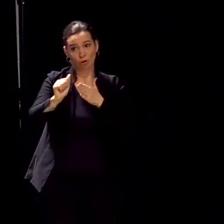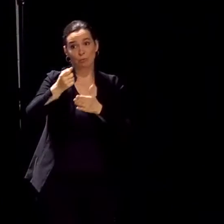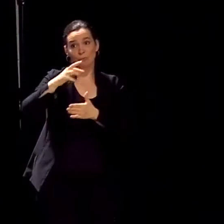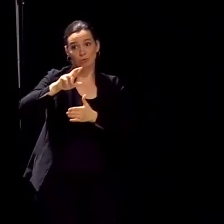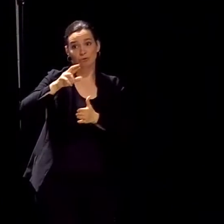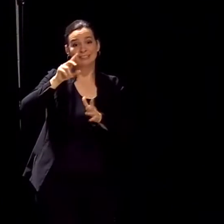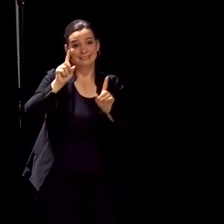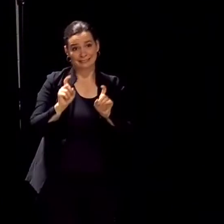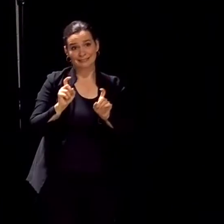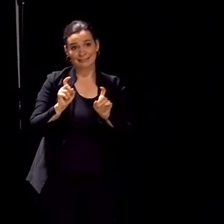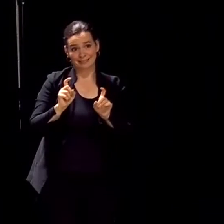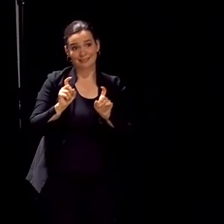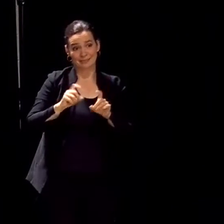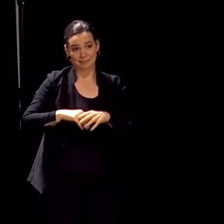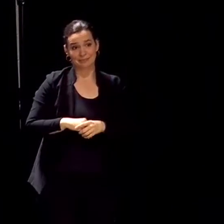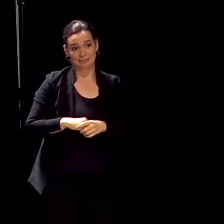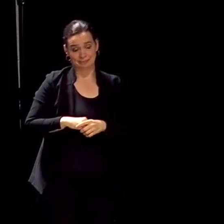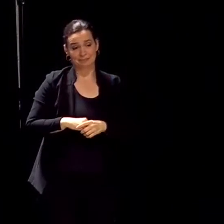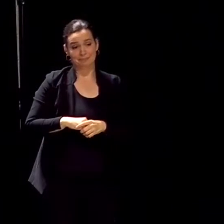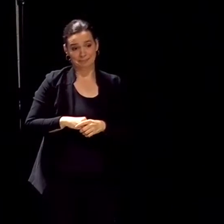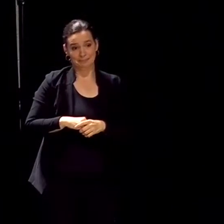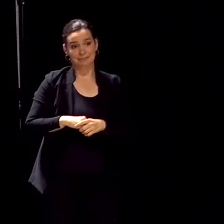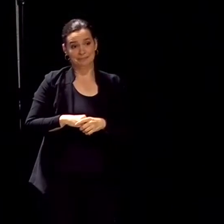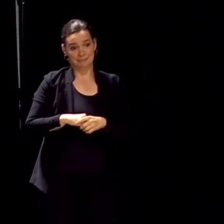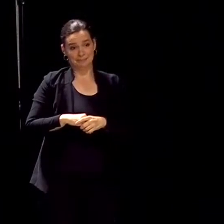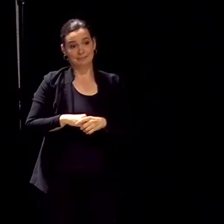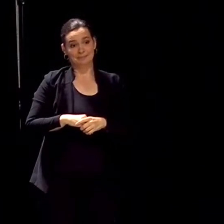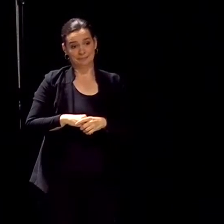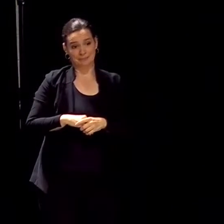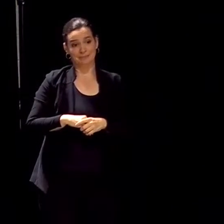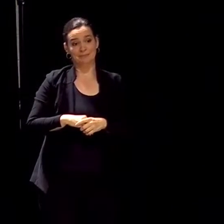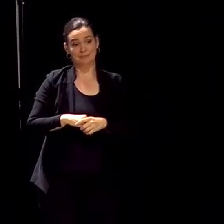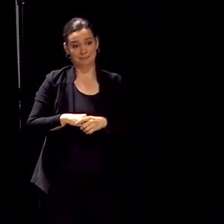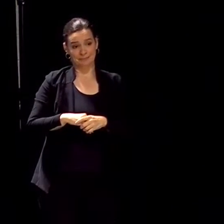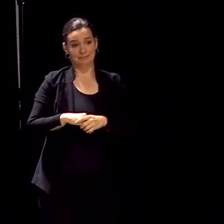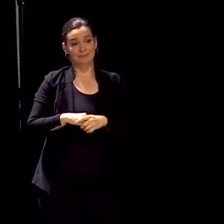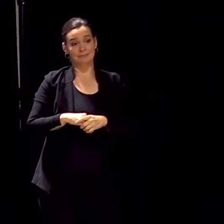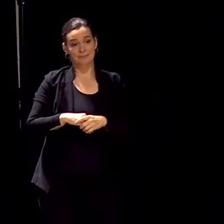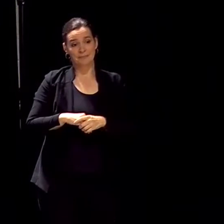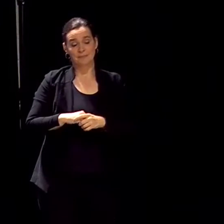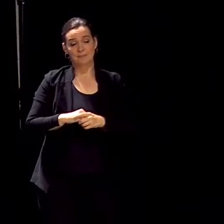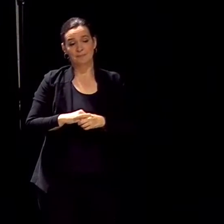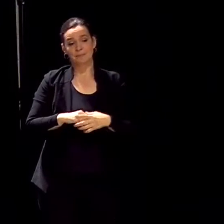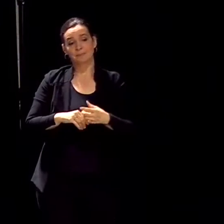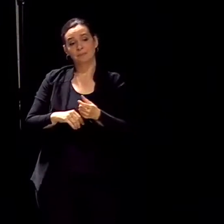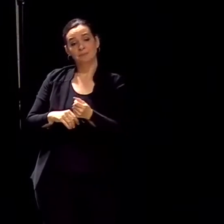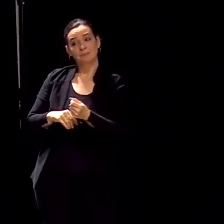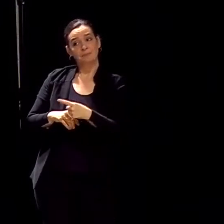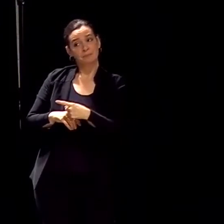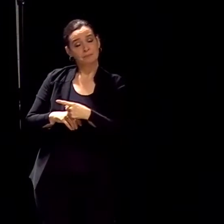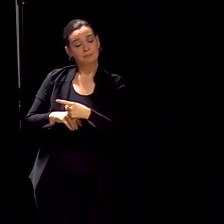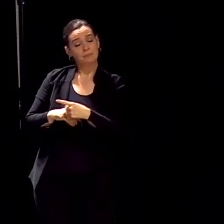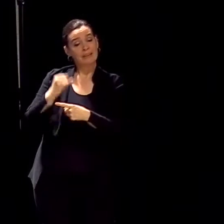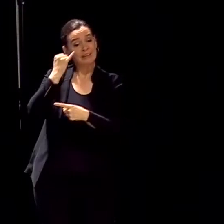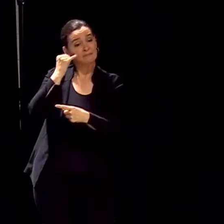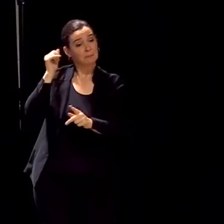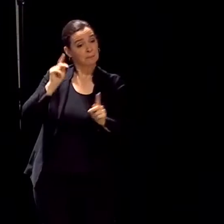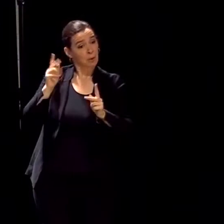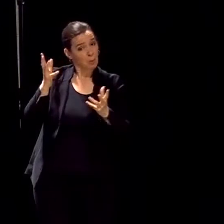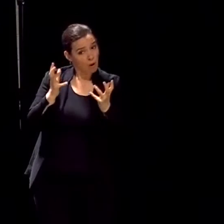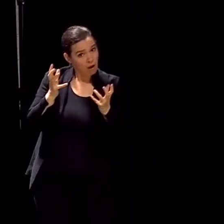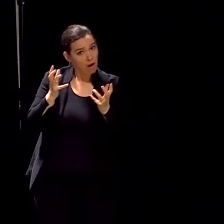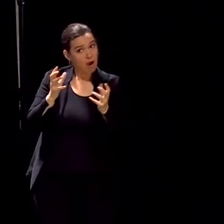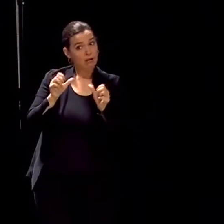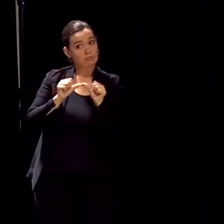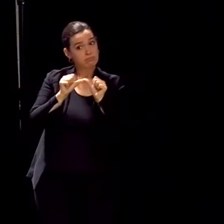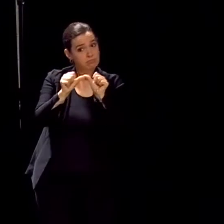direct reward if people participate. People need to do it if they want to keep their school district in person, correct? Absolutely.